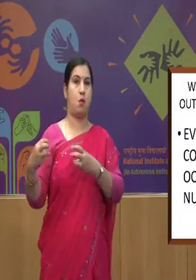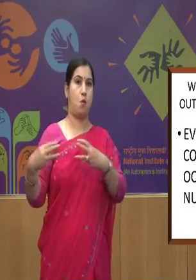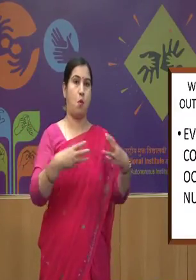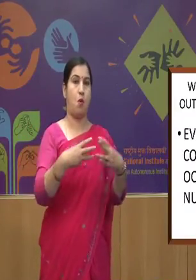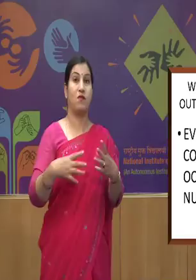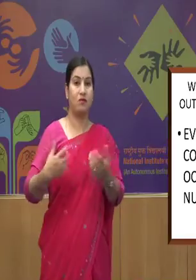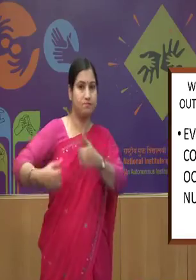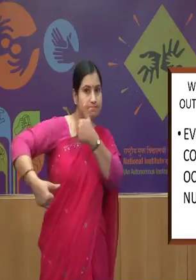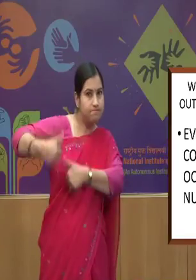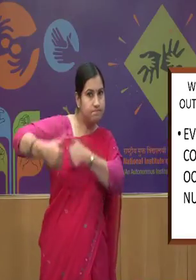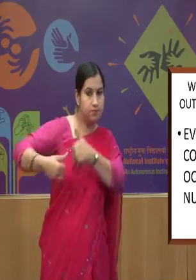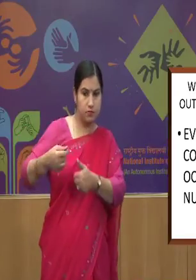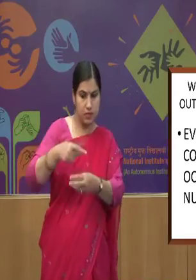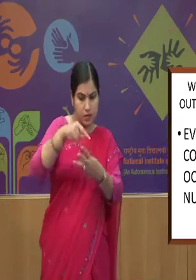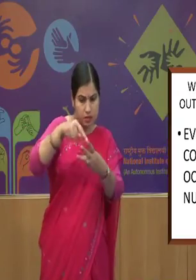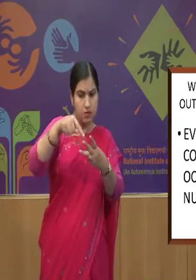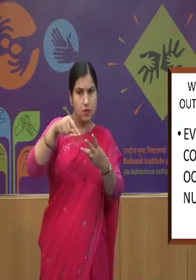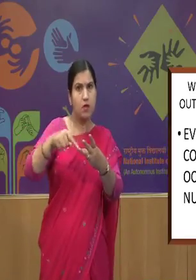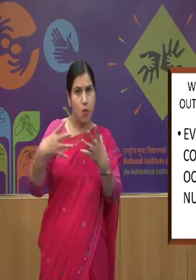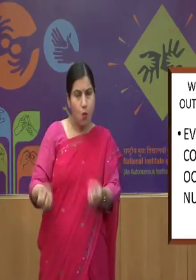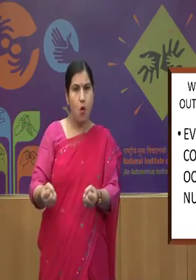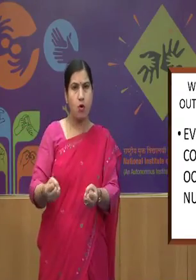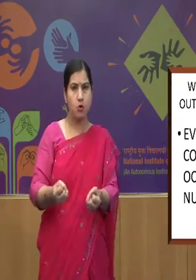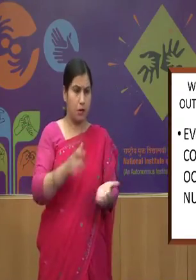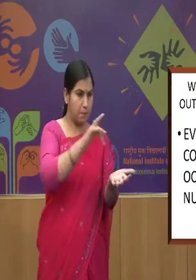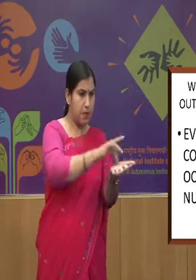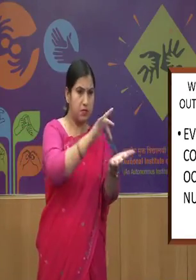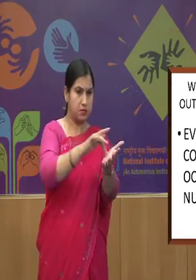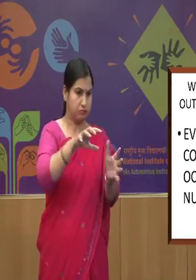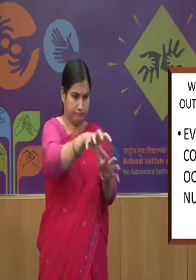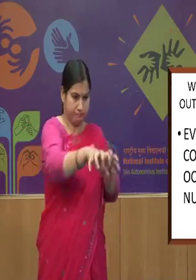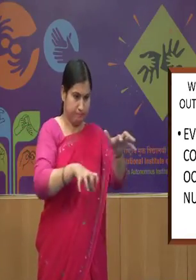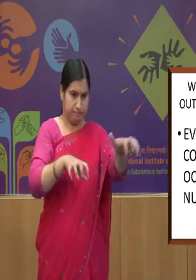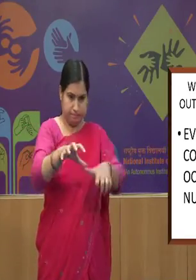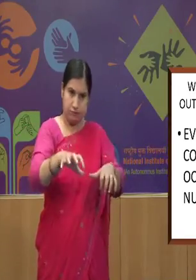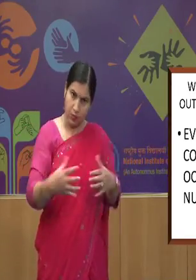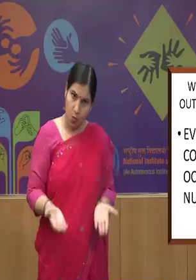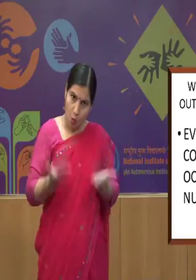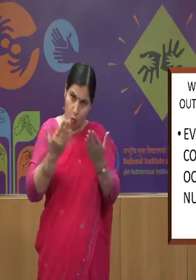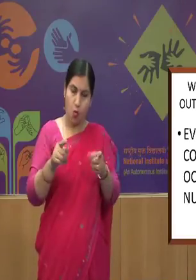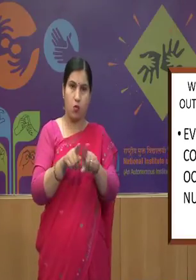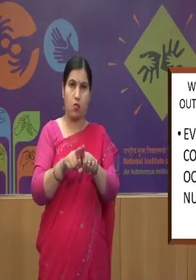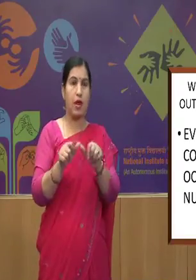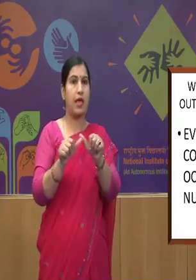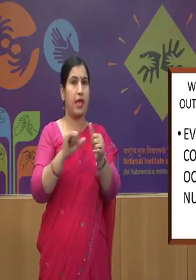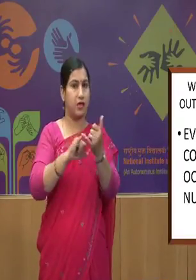as all of them wanted to occupy more and more colonies in Asia and Africa.